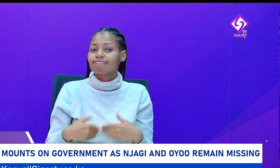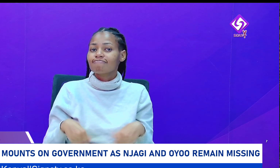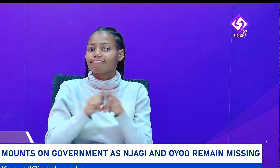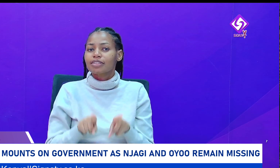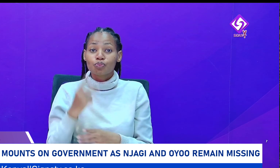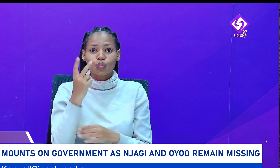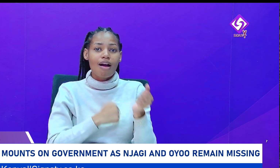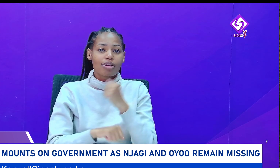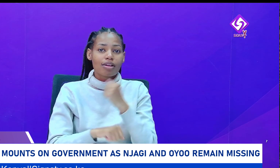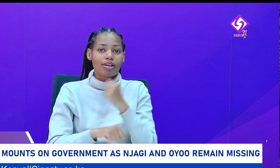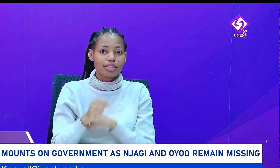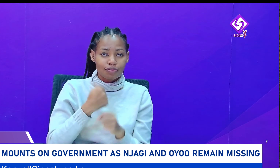within 7 days.